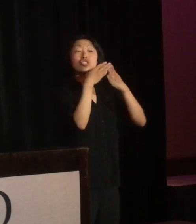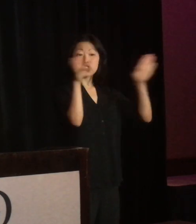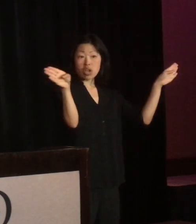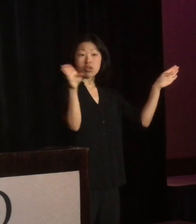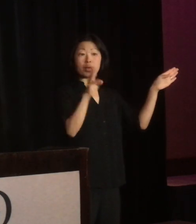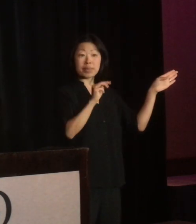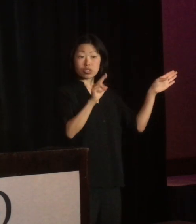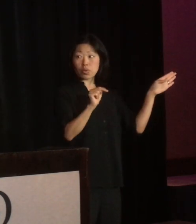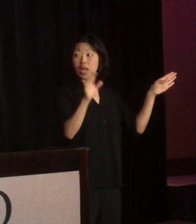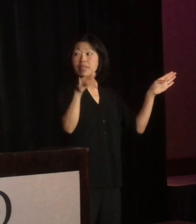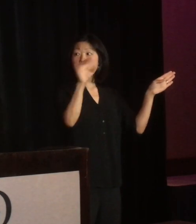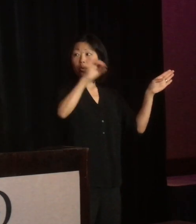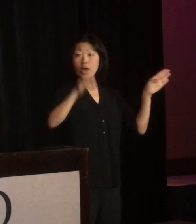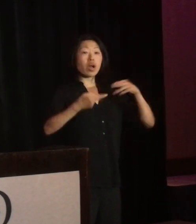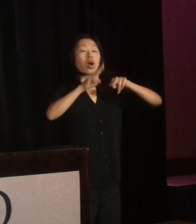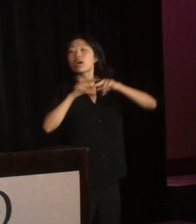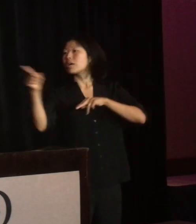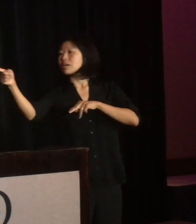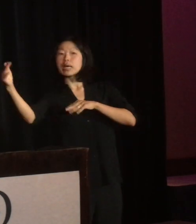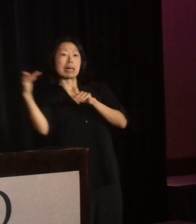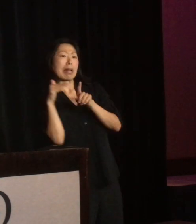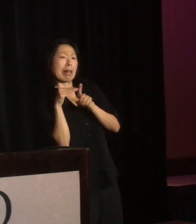lot. Okay.